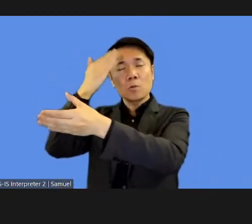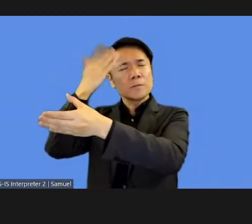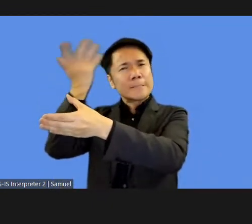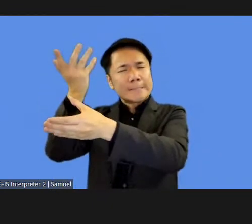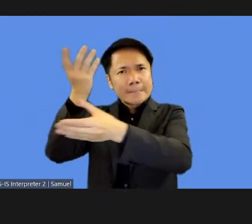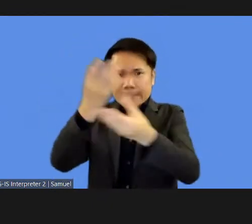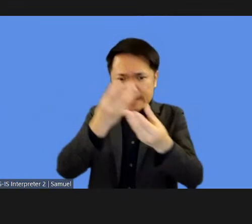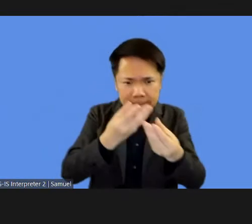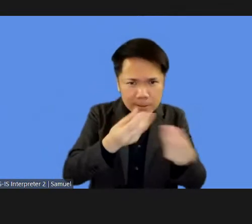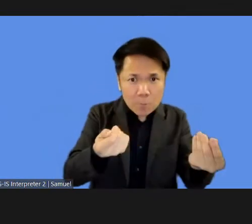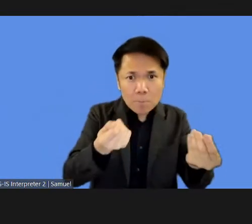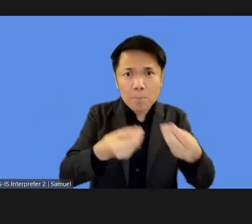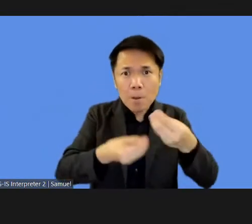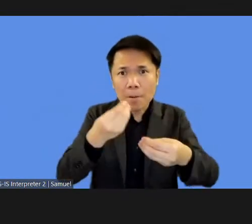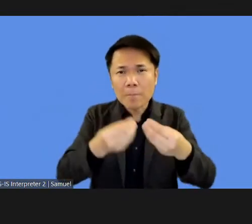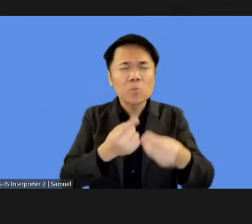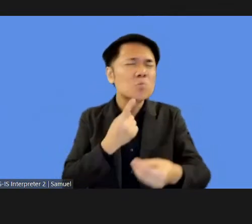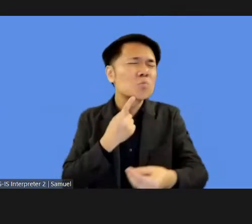Yeah, you can come here.